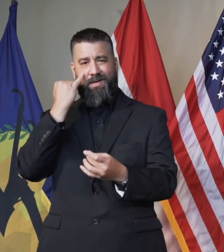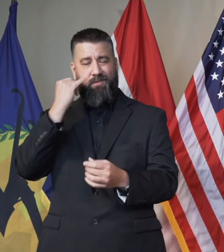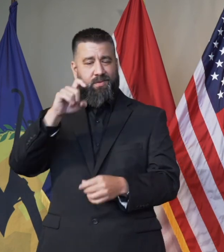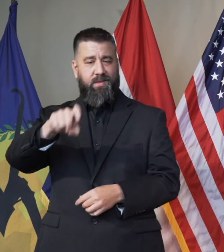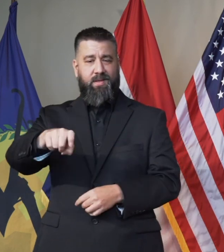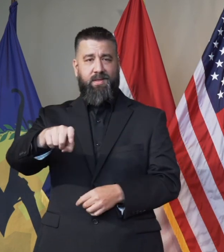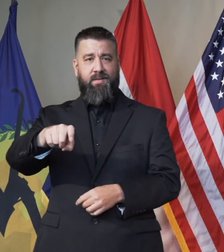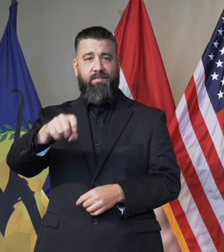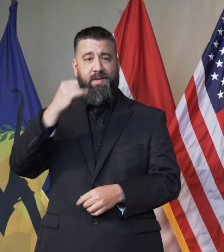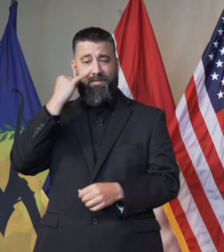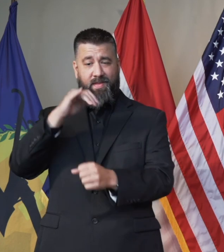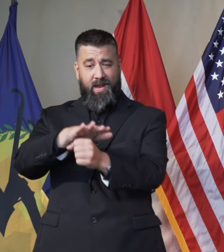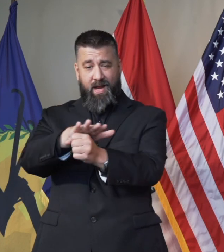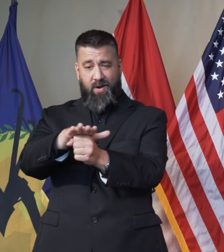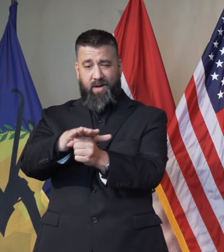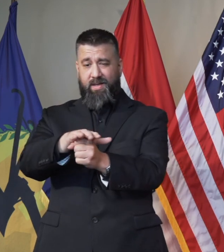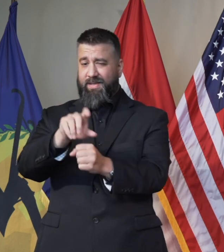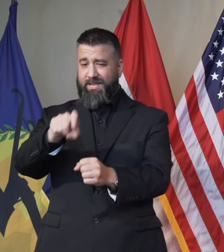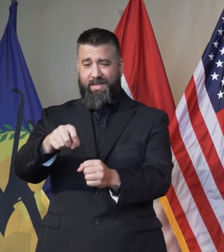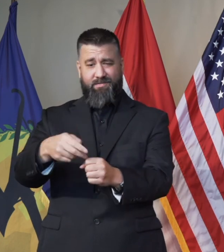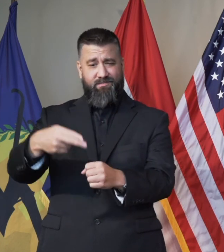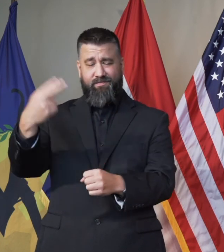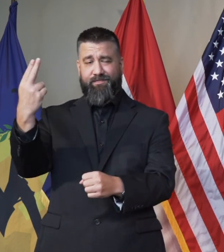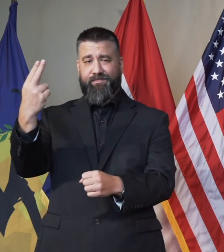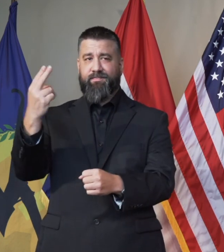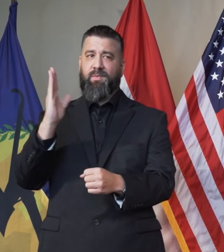high need areas, we will certainly work to try and help them.